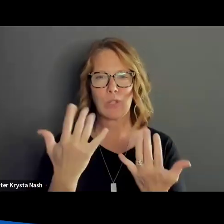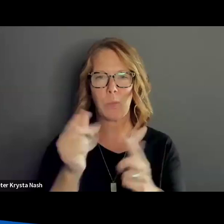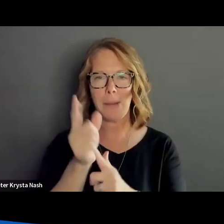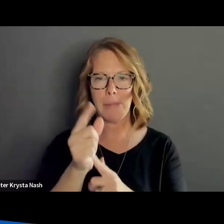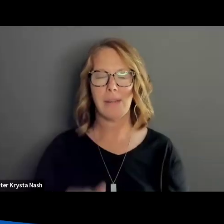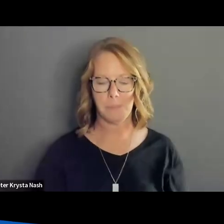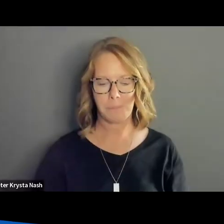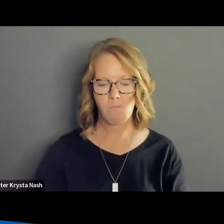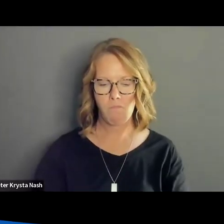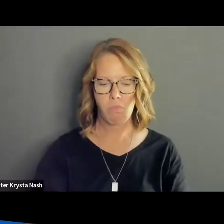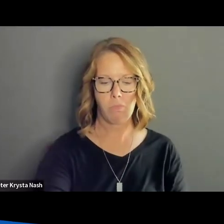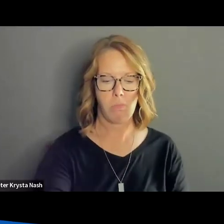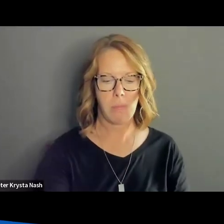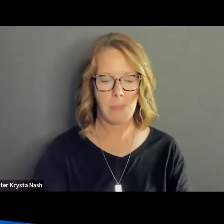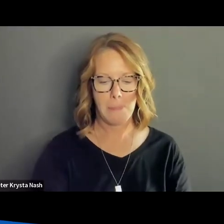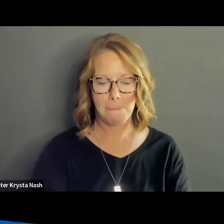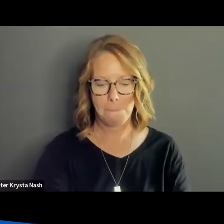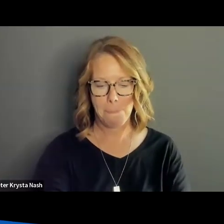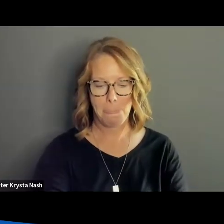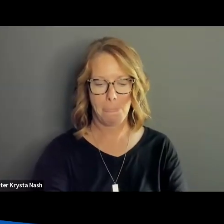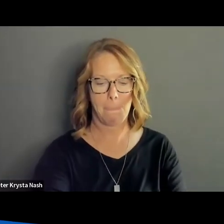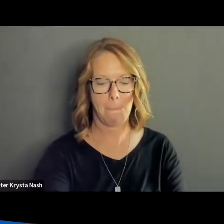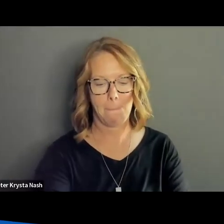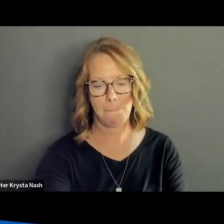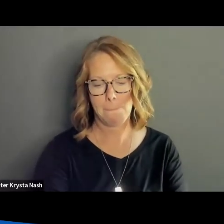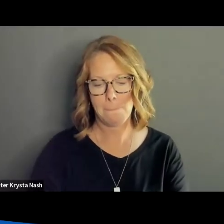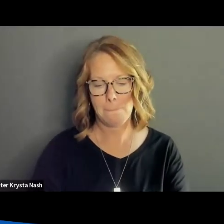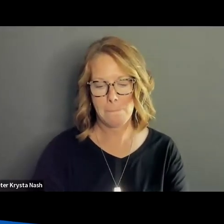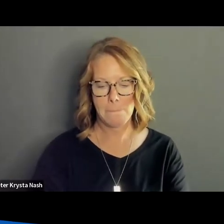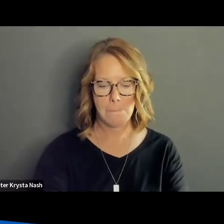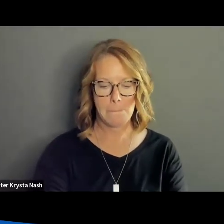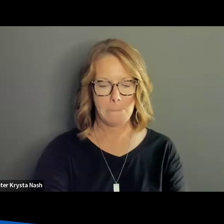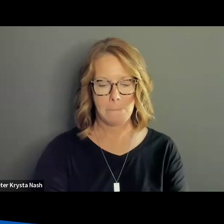moment, she will hopefully come back to us. Thank you.